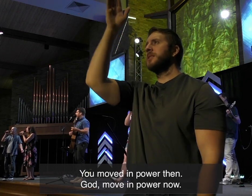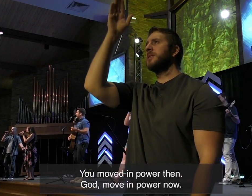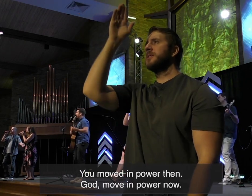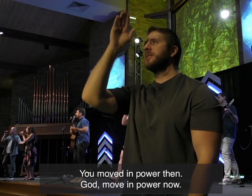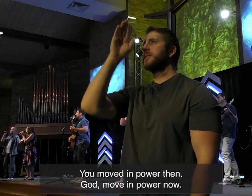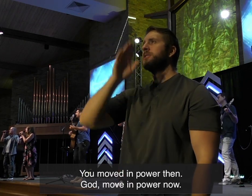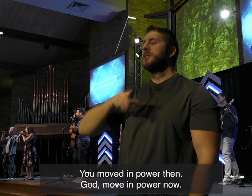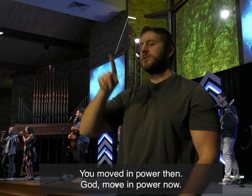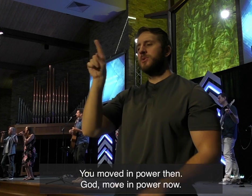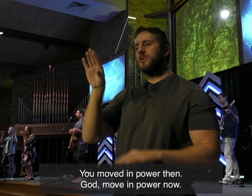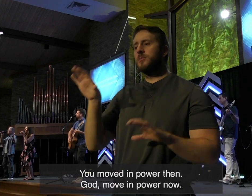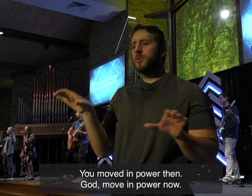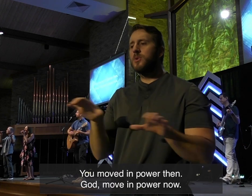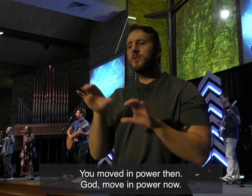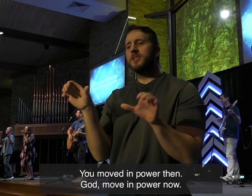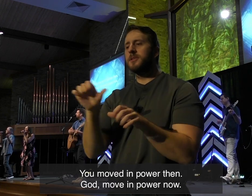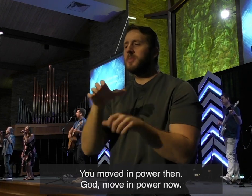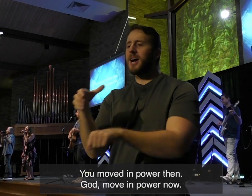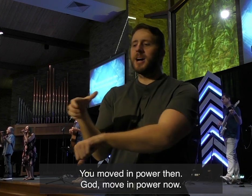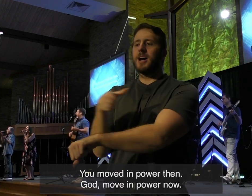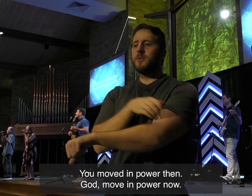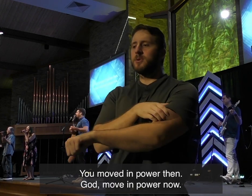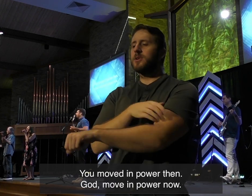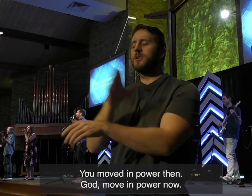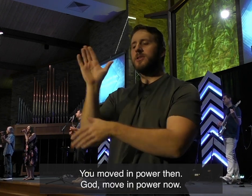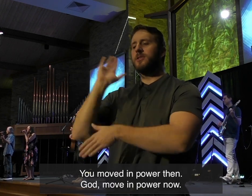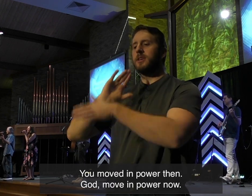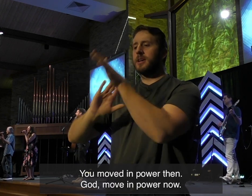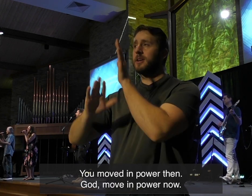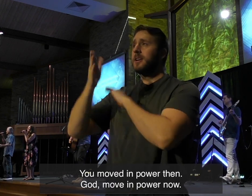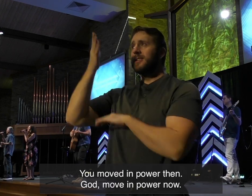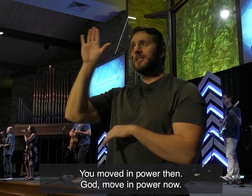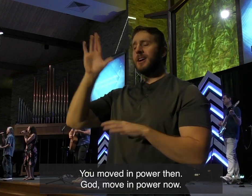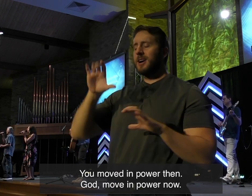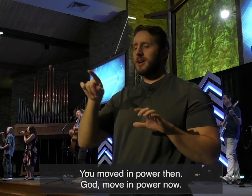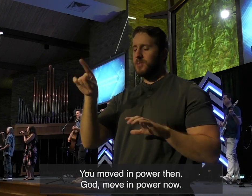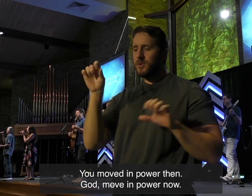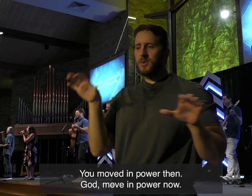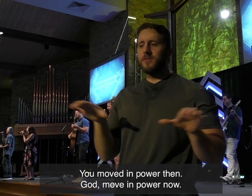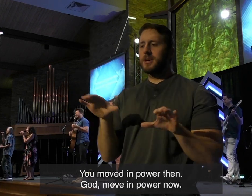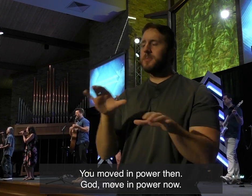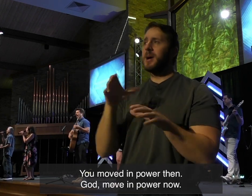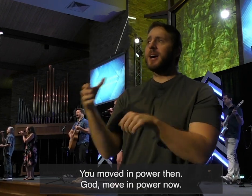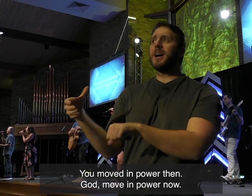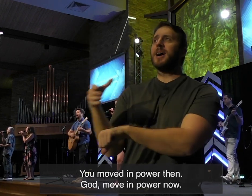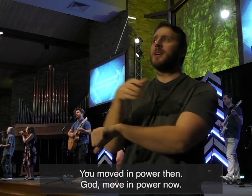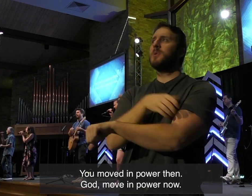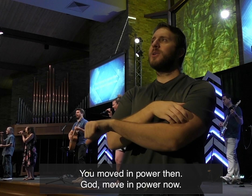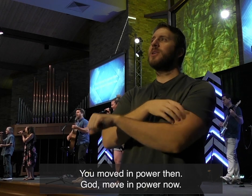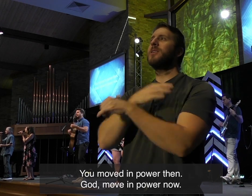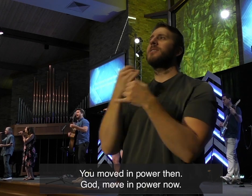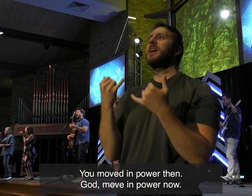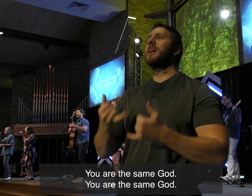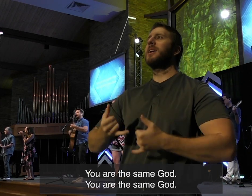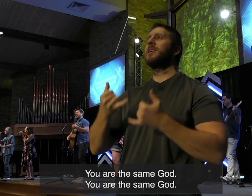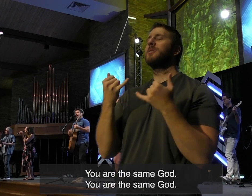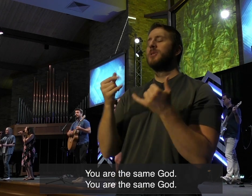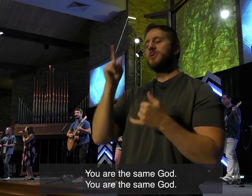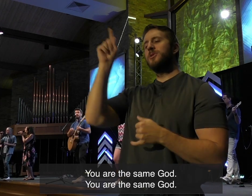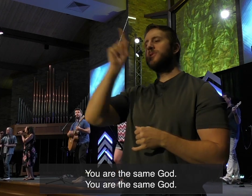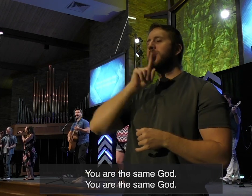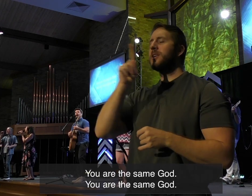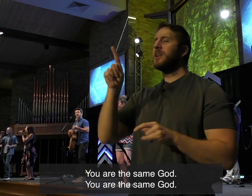same God. You moved in power then, God move in power